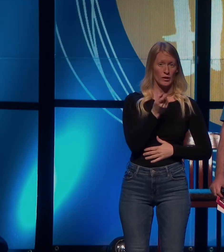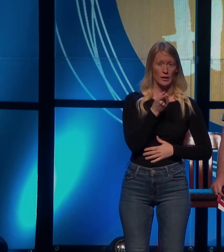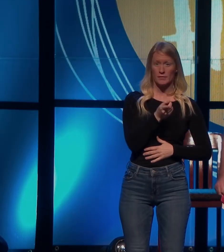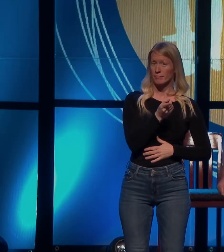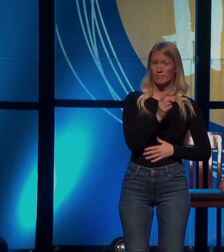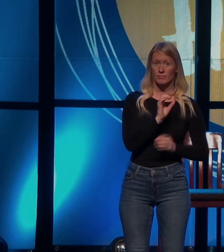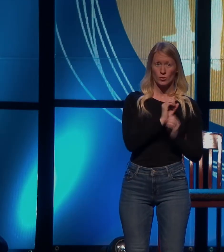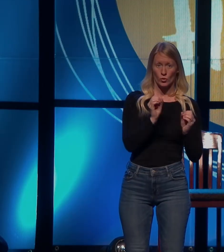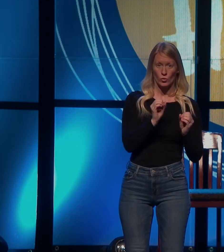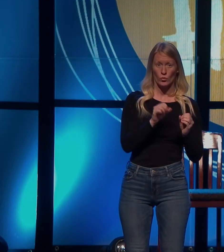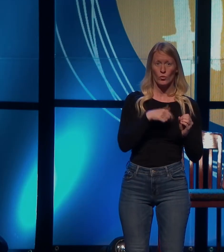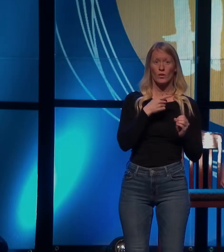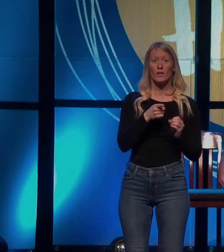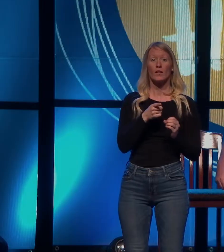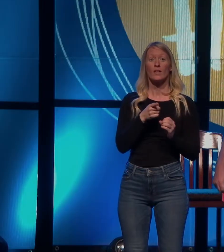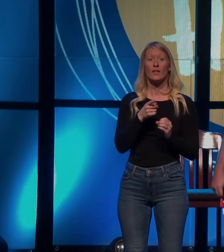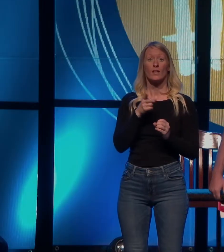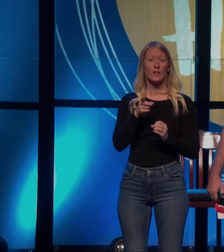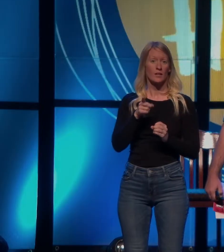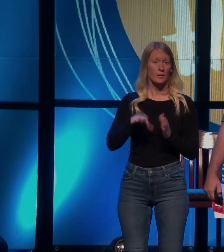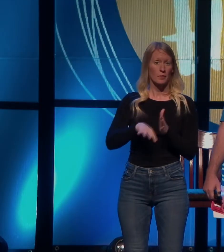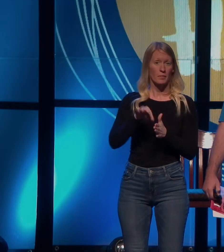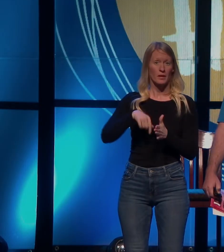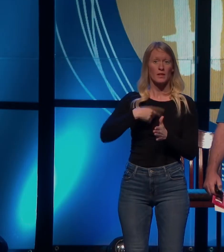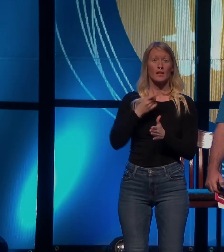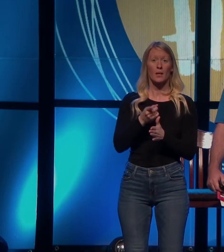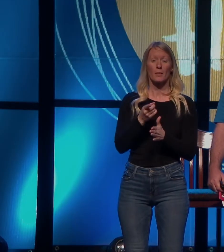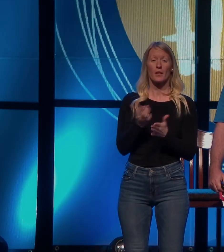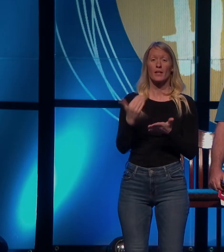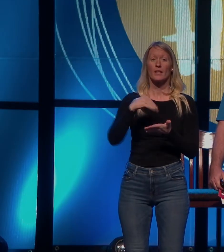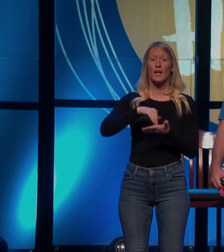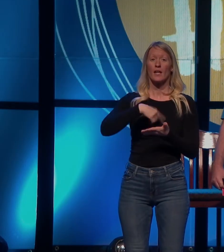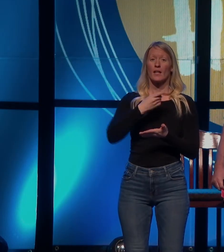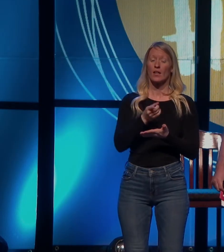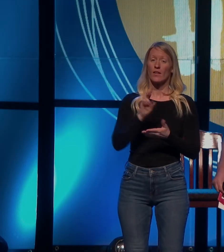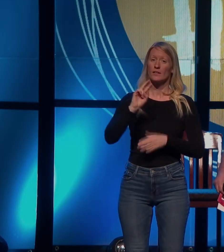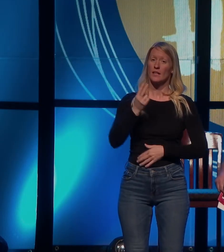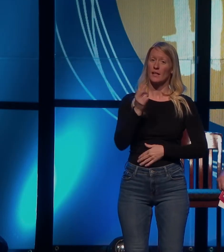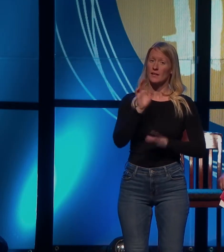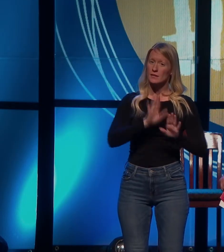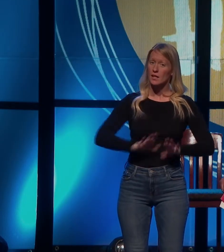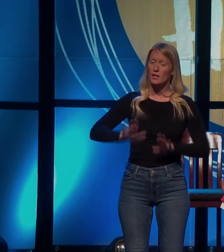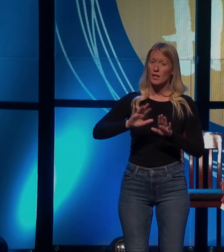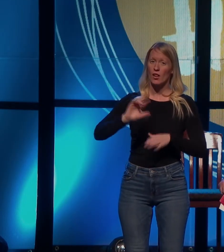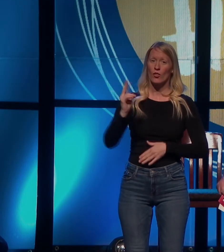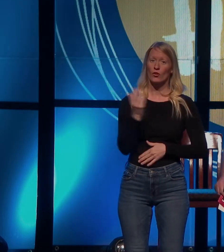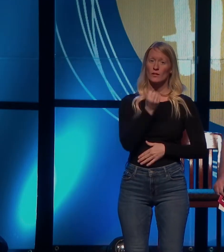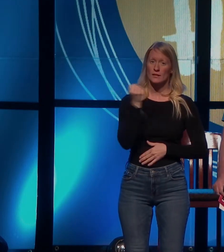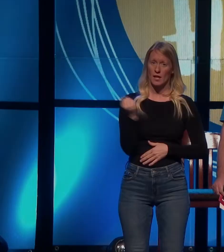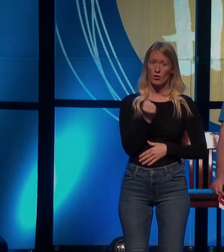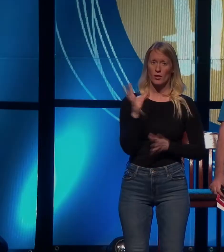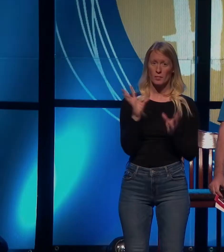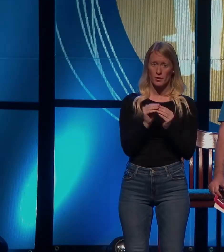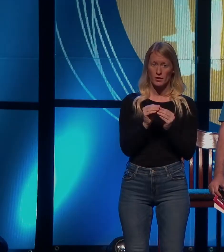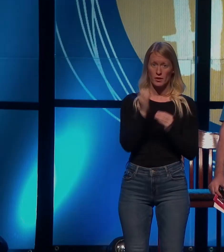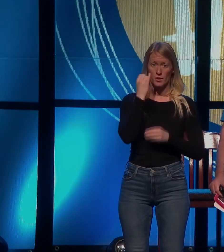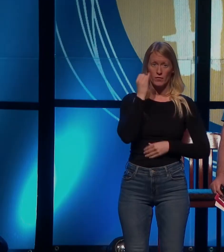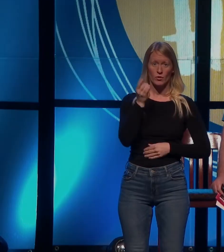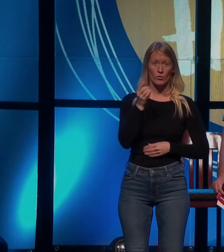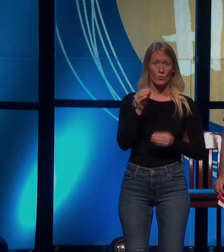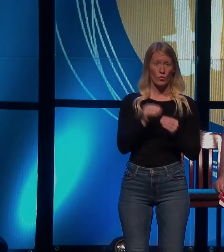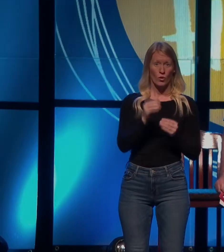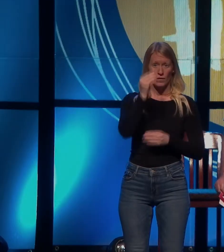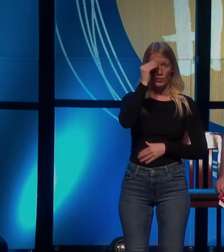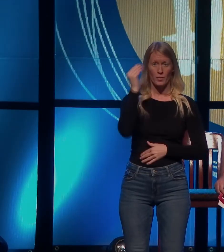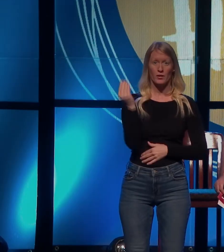May with the second Sunday and third Saturday gathering. So if you'd like more information about the Proud Peacemakers to stay up to